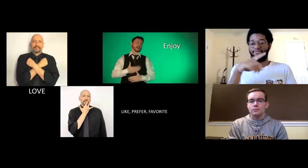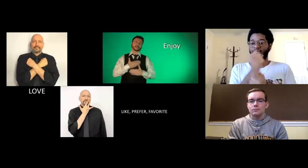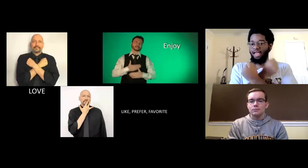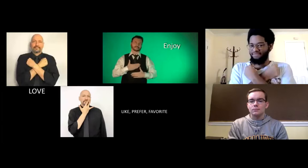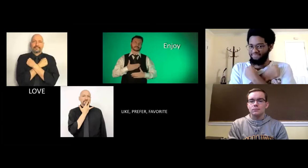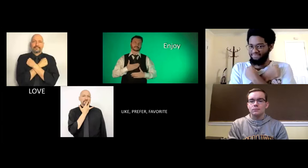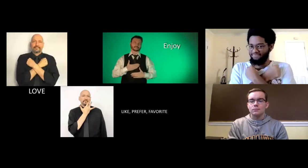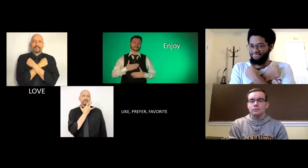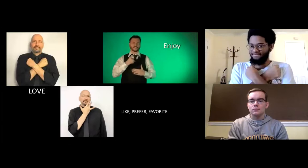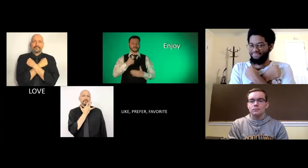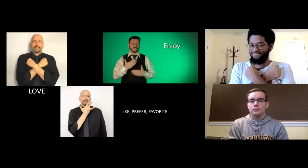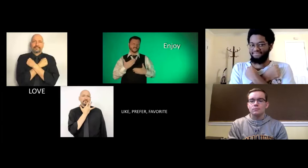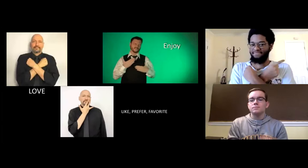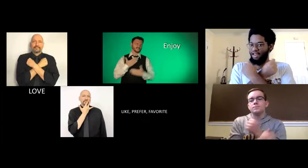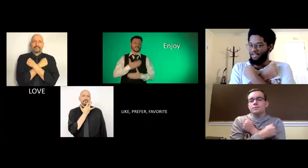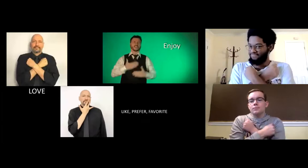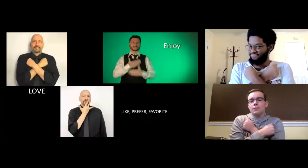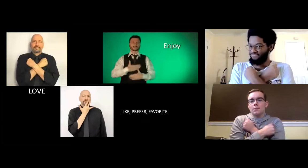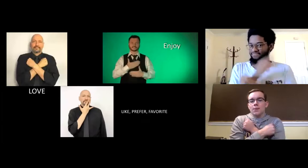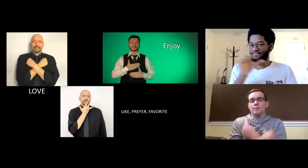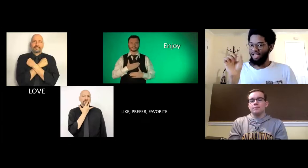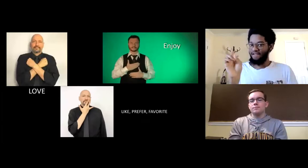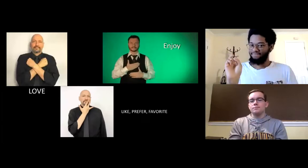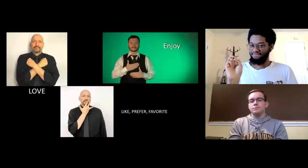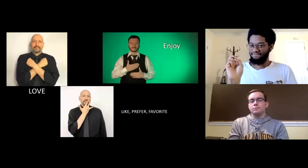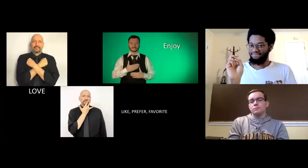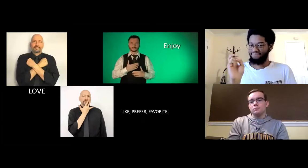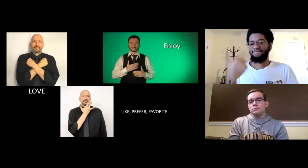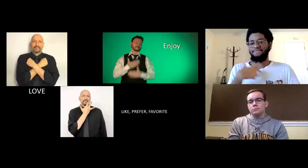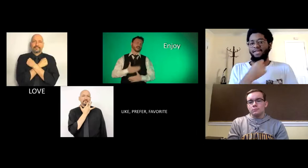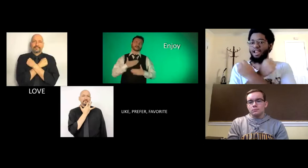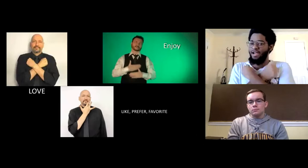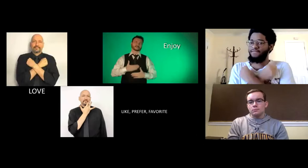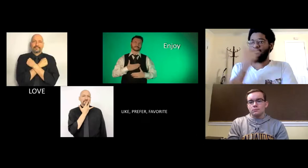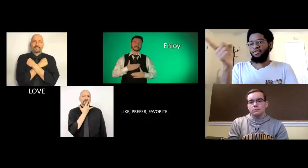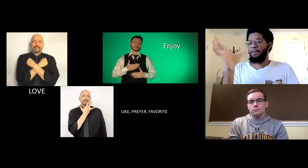Here are some others. The GIF you see on the far left is love.